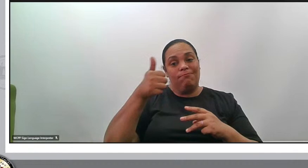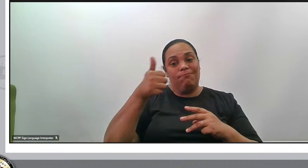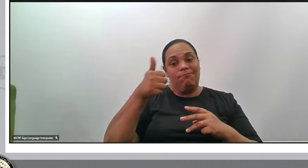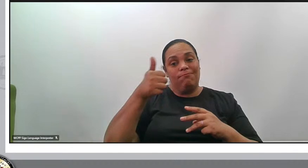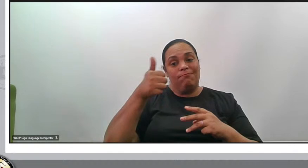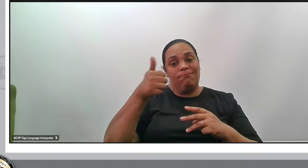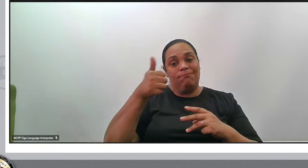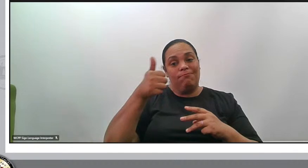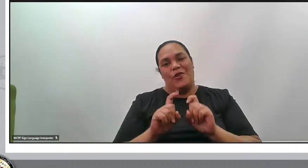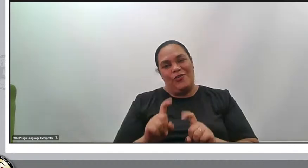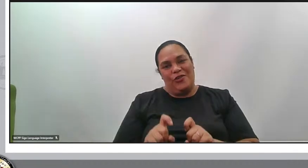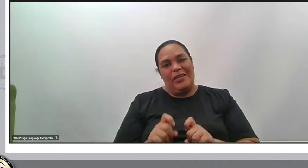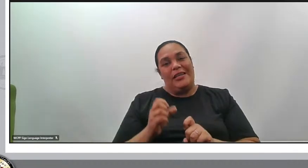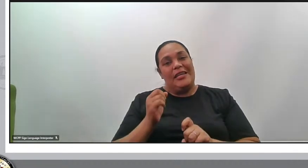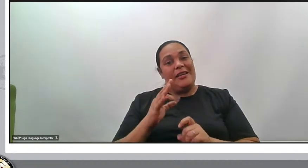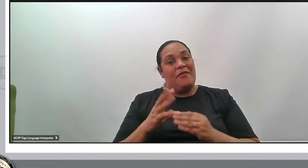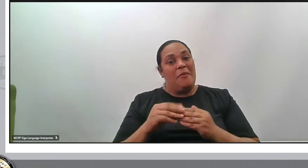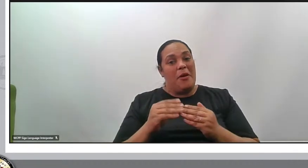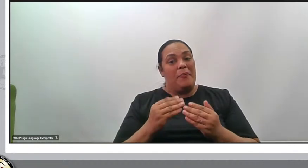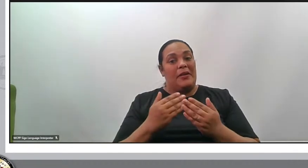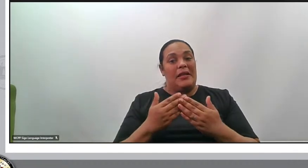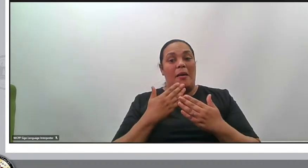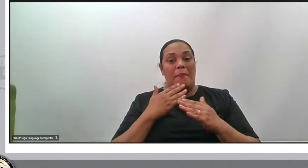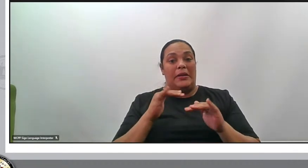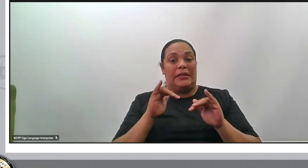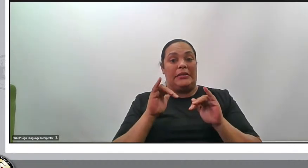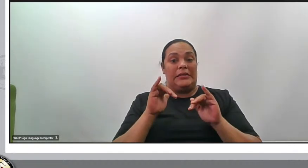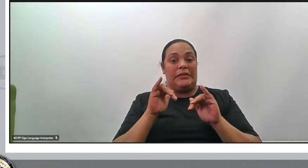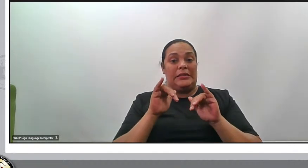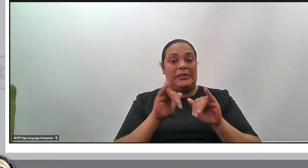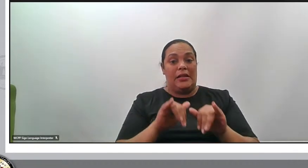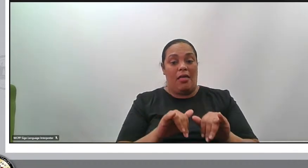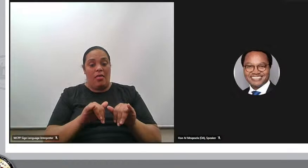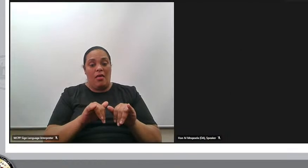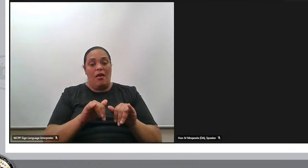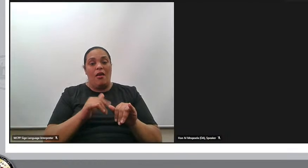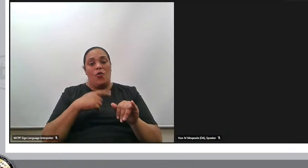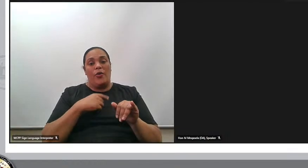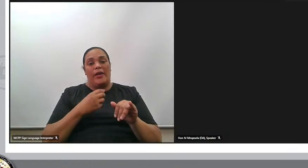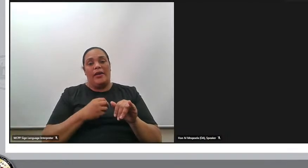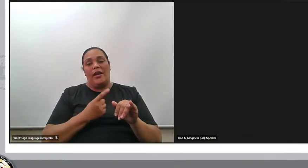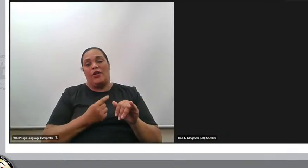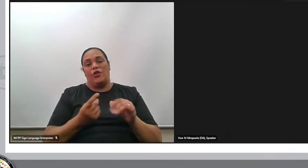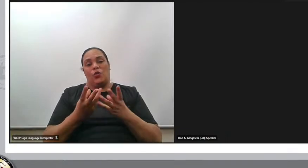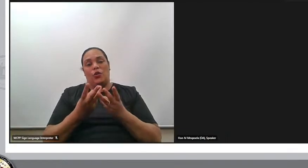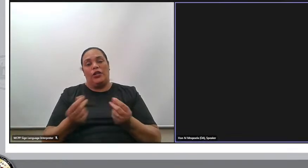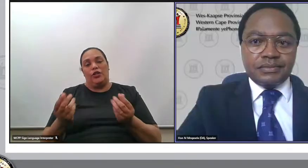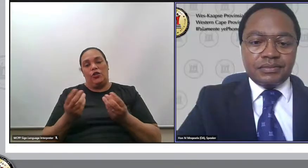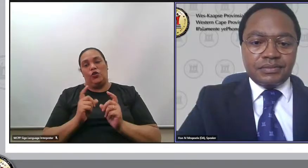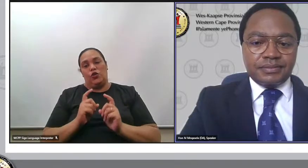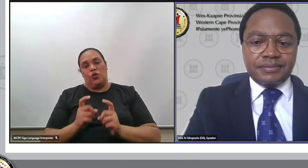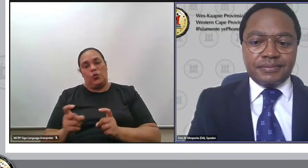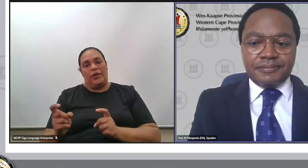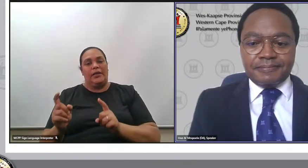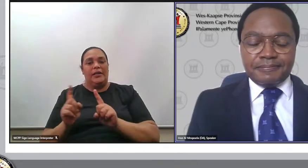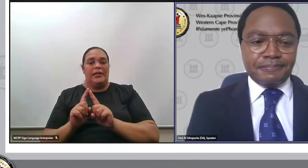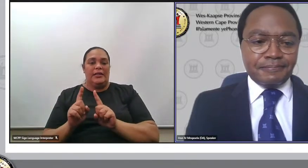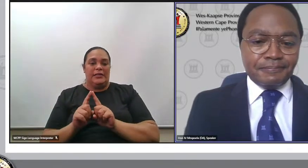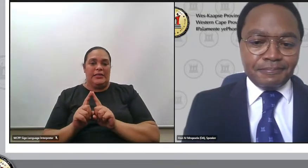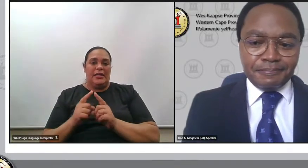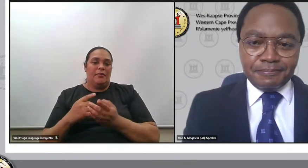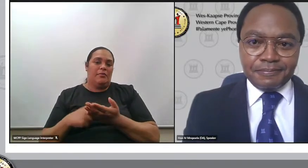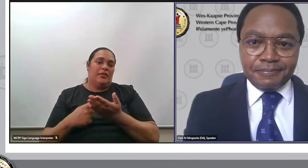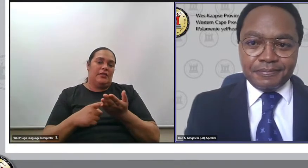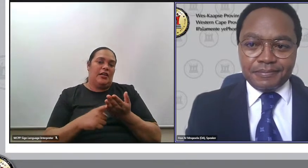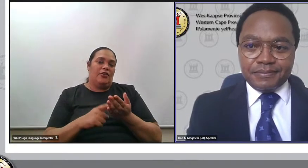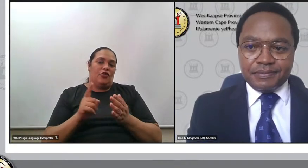our questions. If members would please stay behind for us to draft resolutions and a discussion